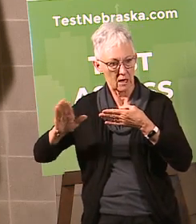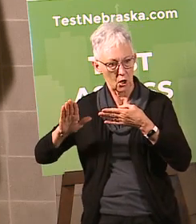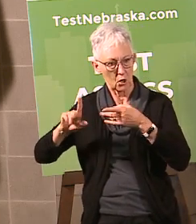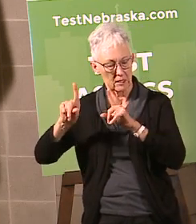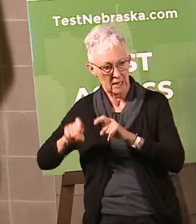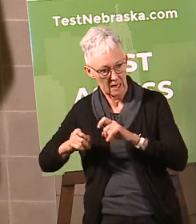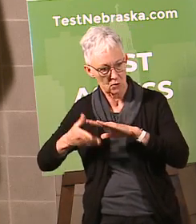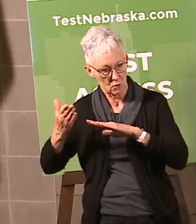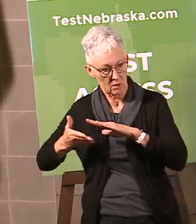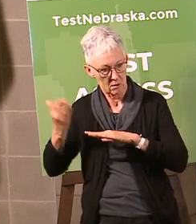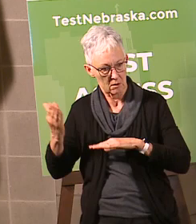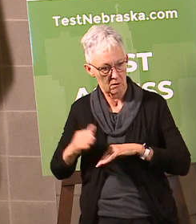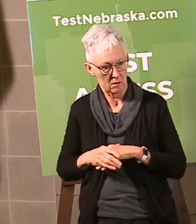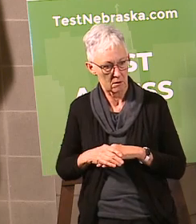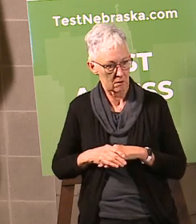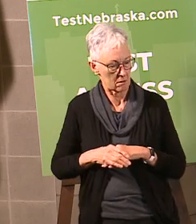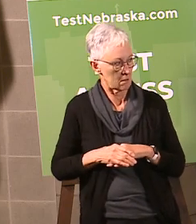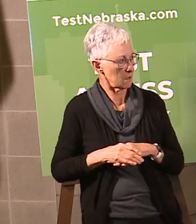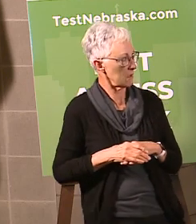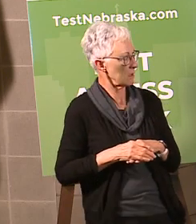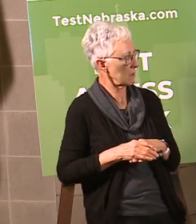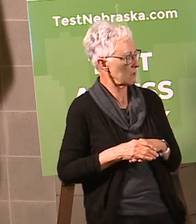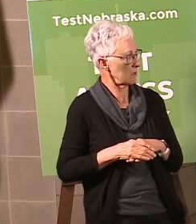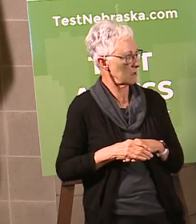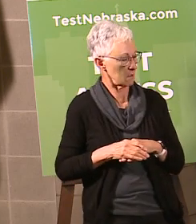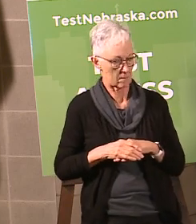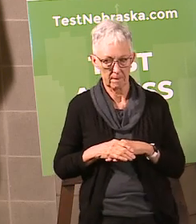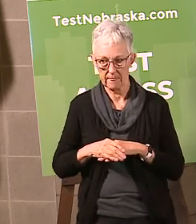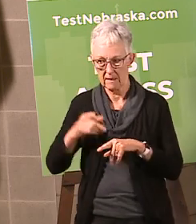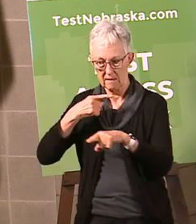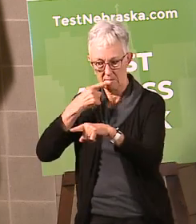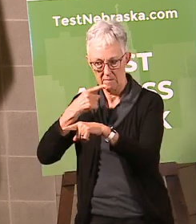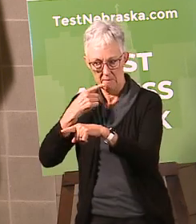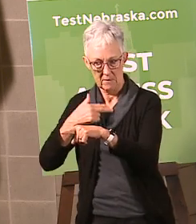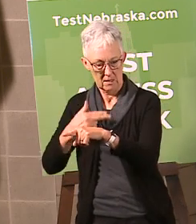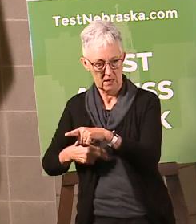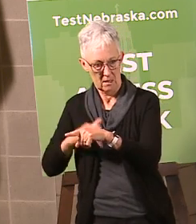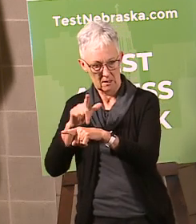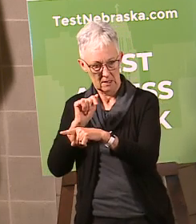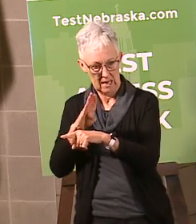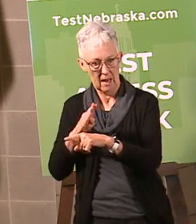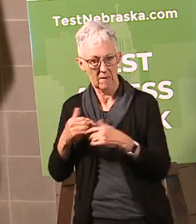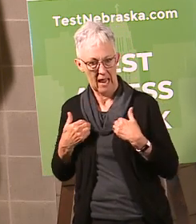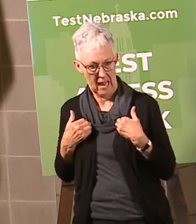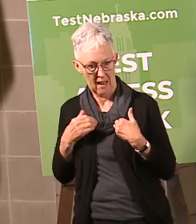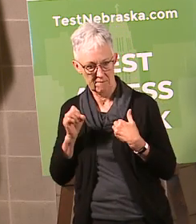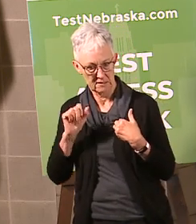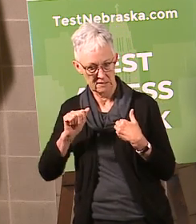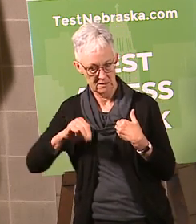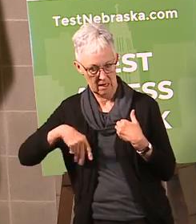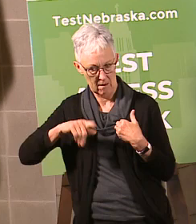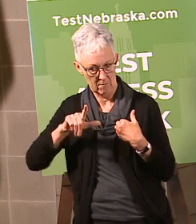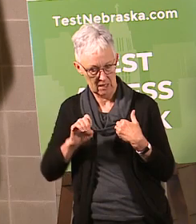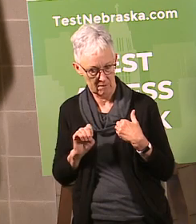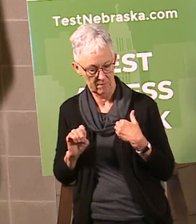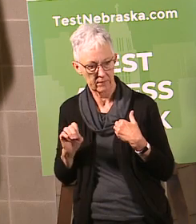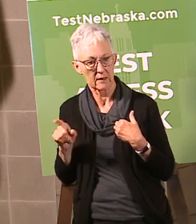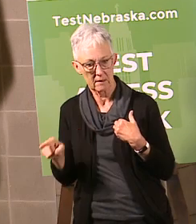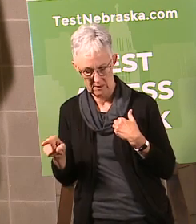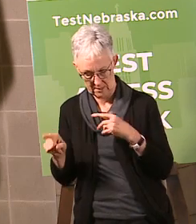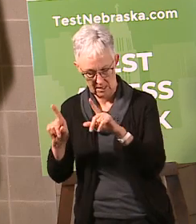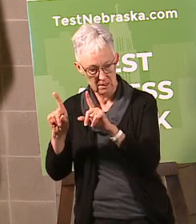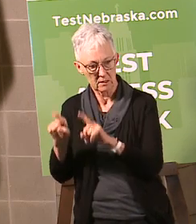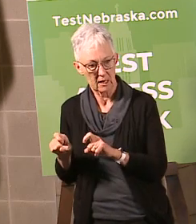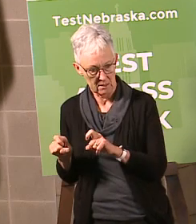That would be for the public health lab tests. No. The Public Health Lab took samples they already had. They knew what the answer was because they tested, the Public Health Lab tested